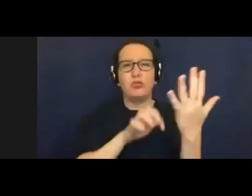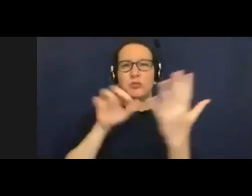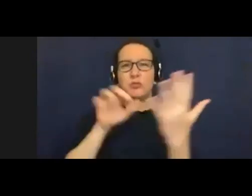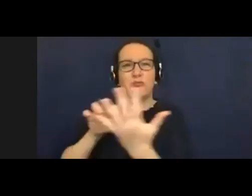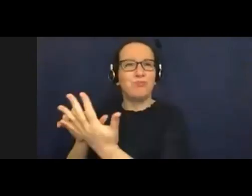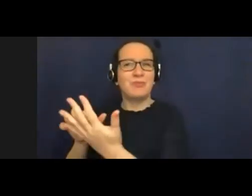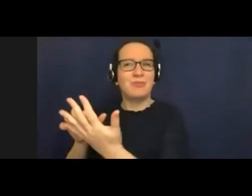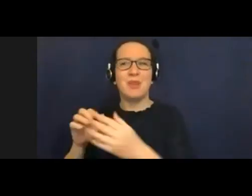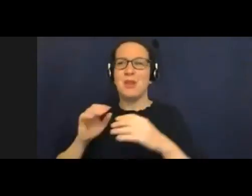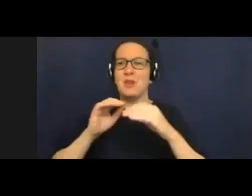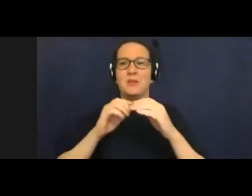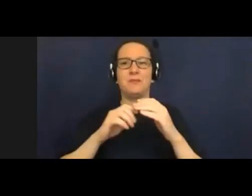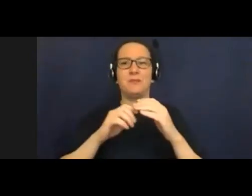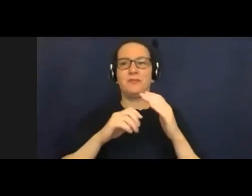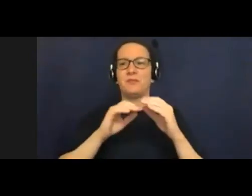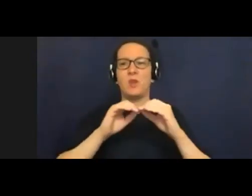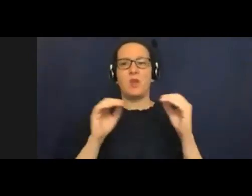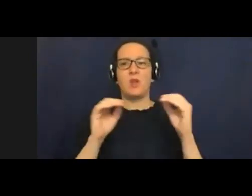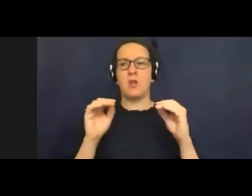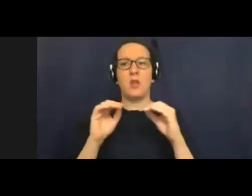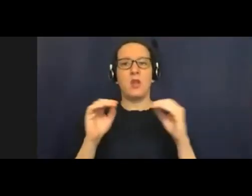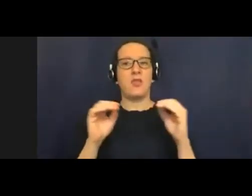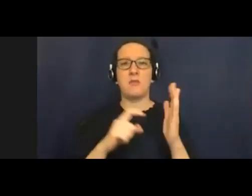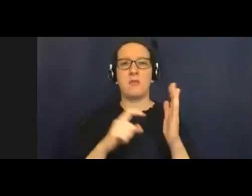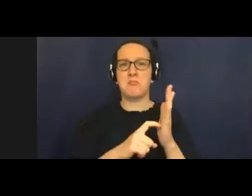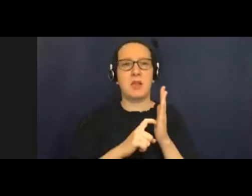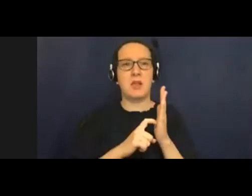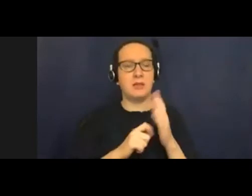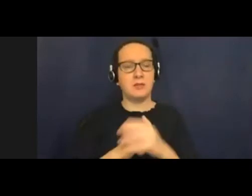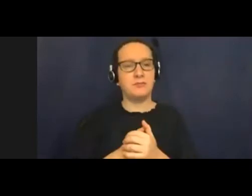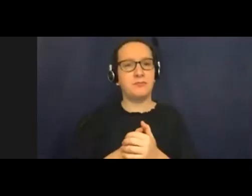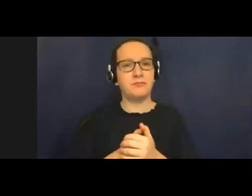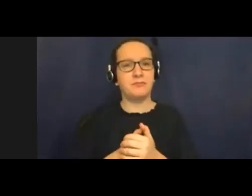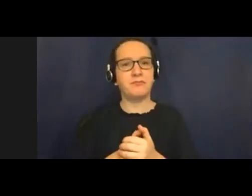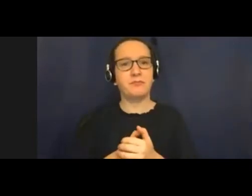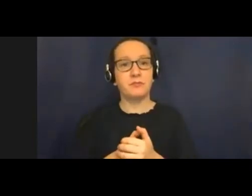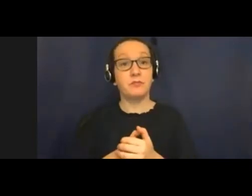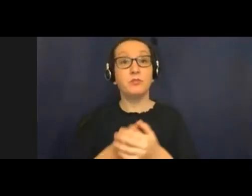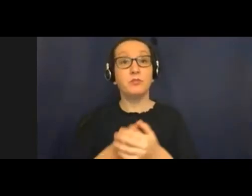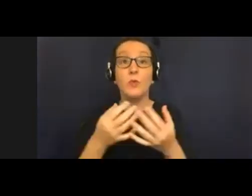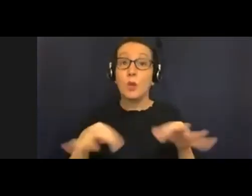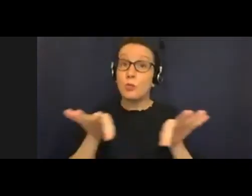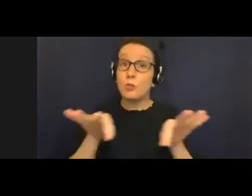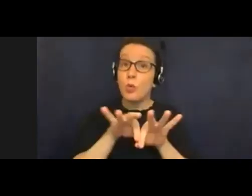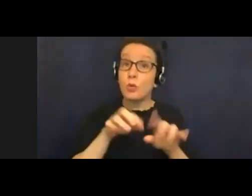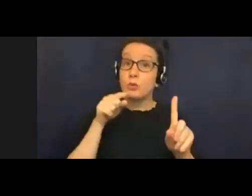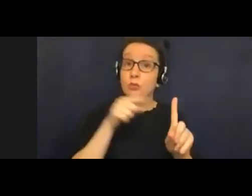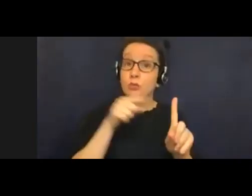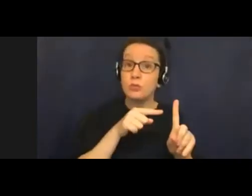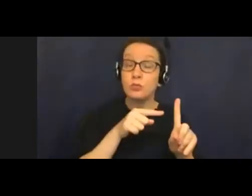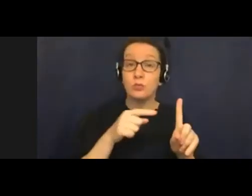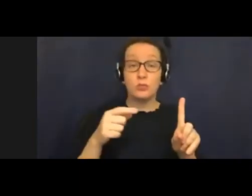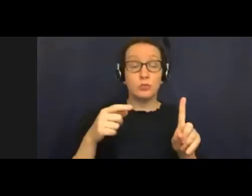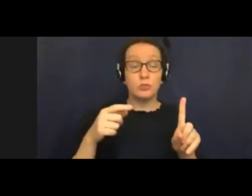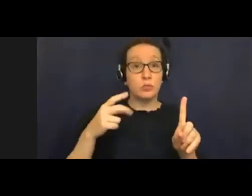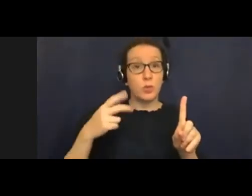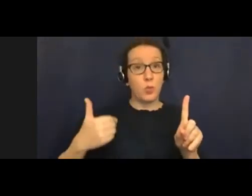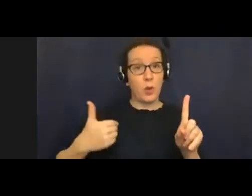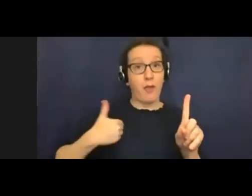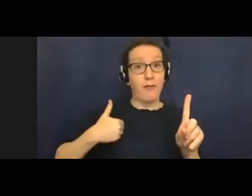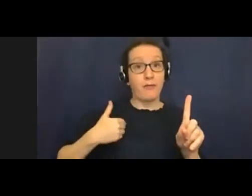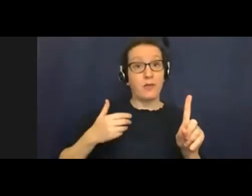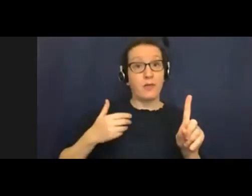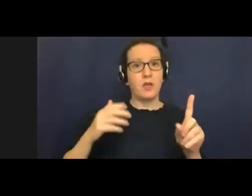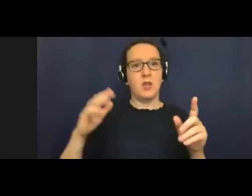within the election process. And the important thing that we have that the range